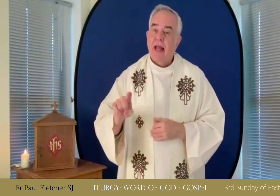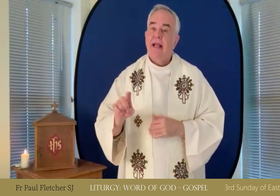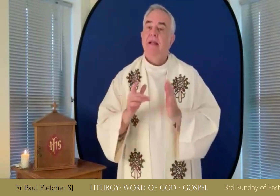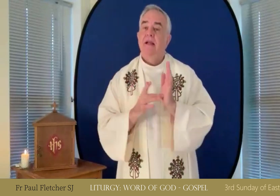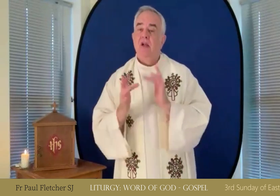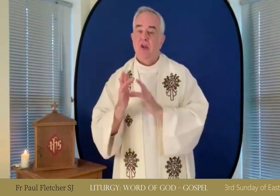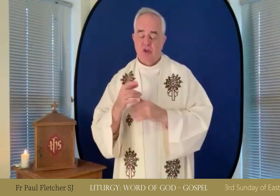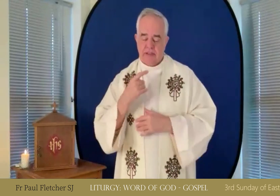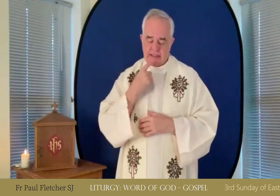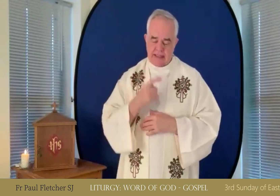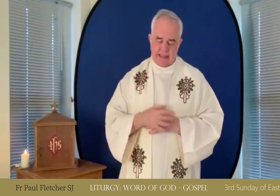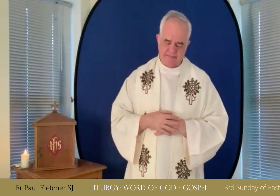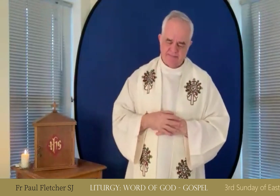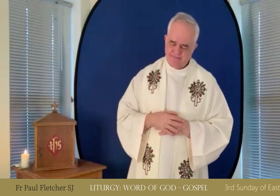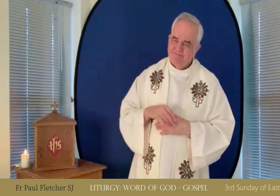Then Jesus said,